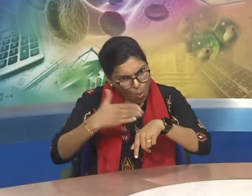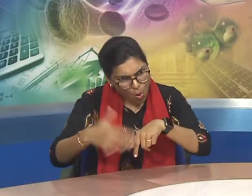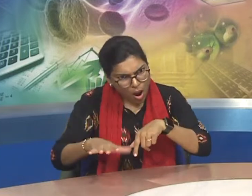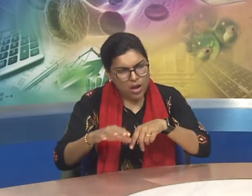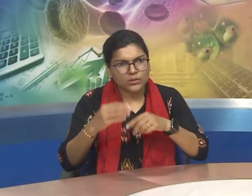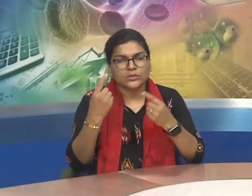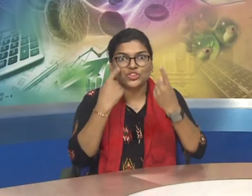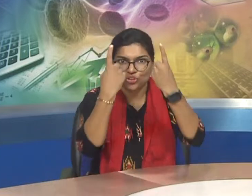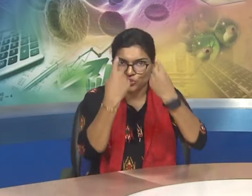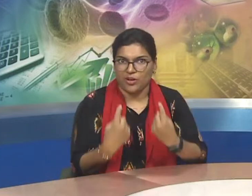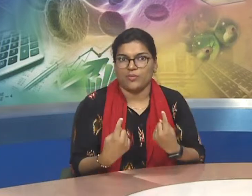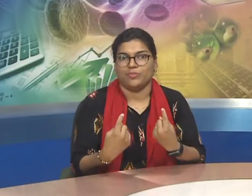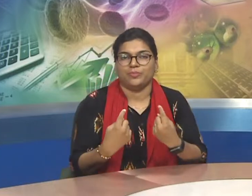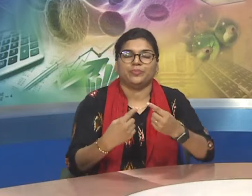reports.